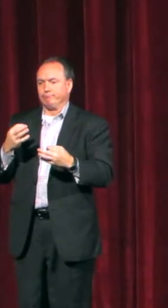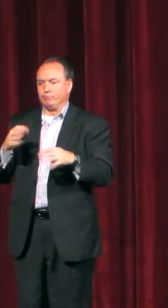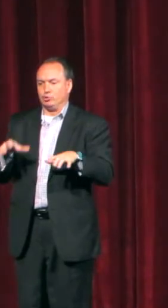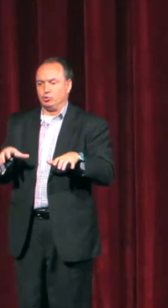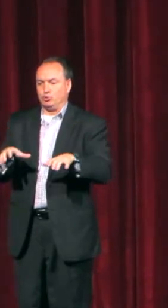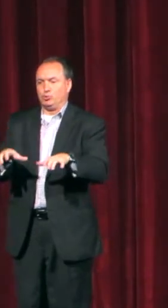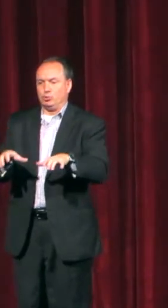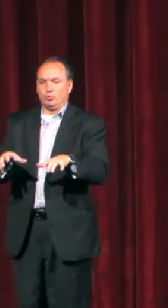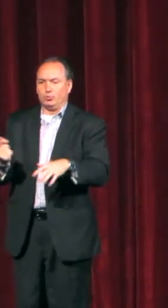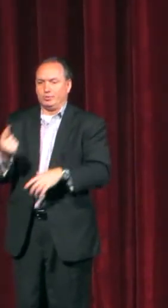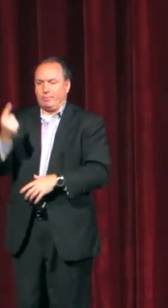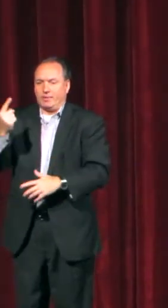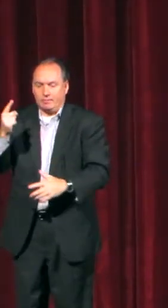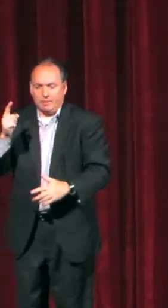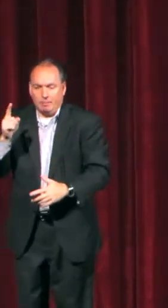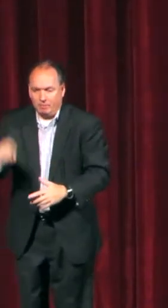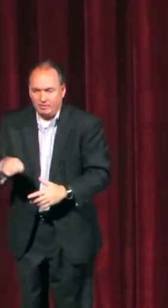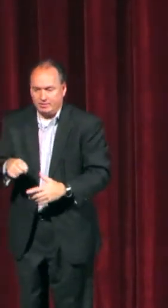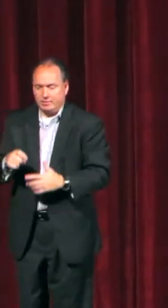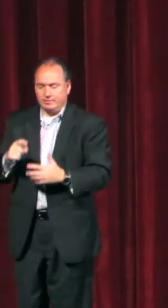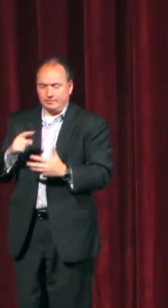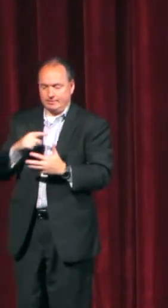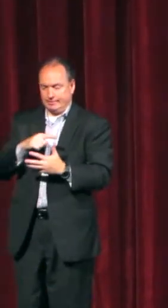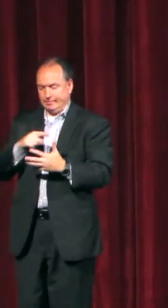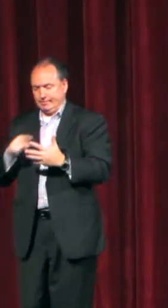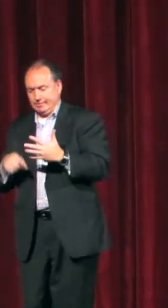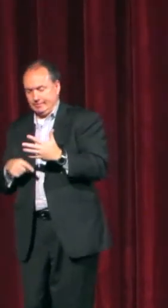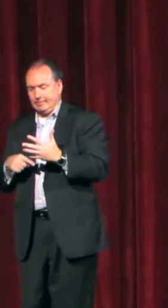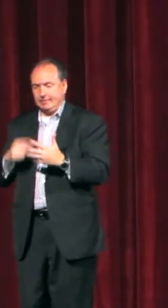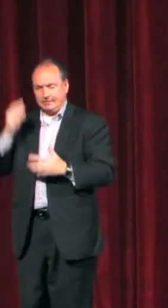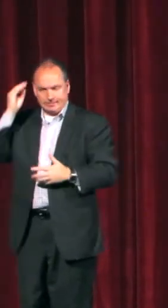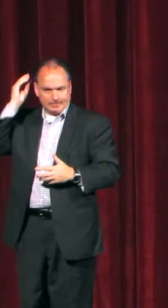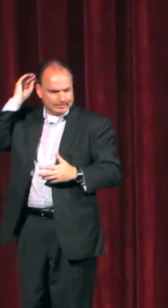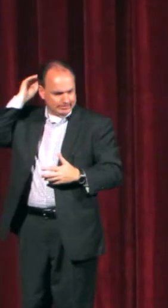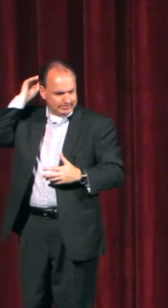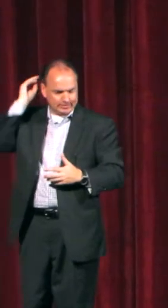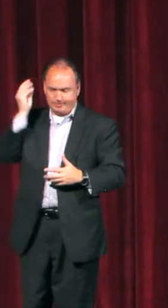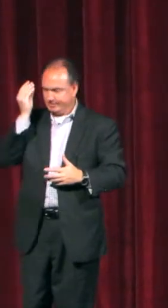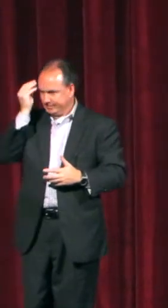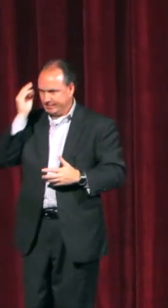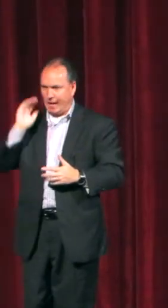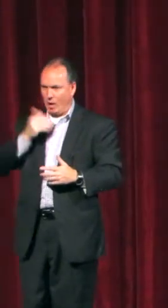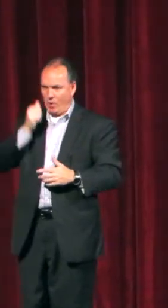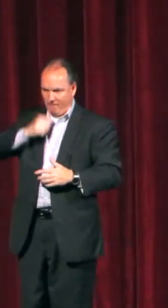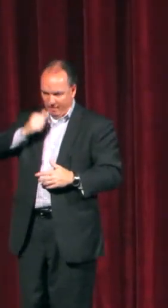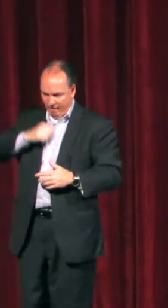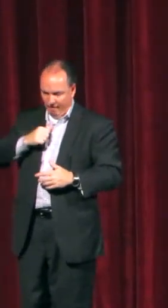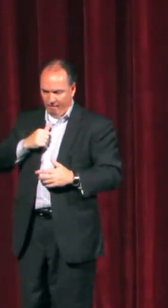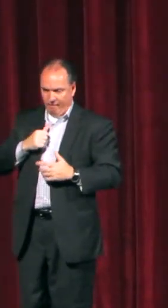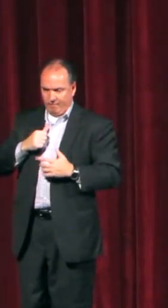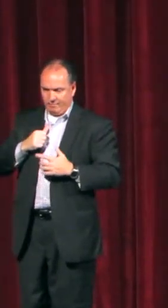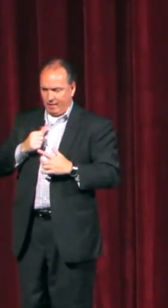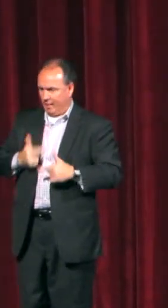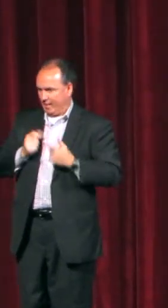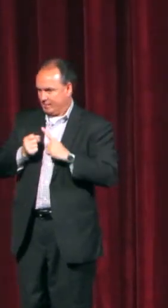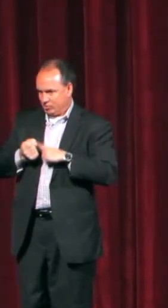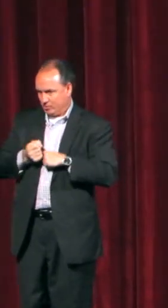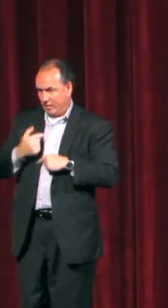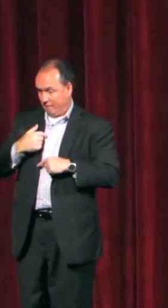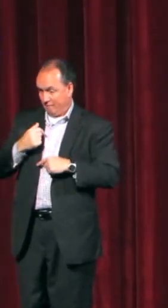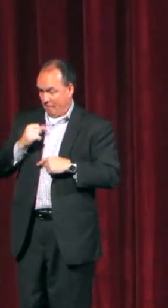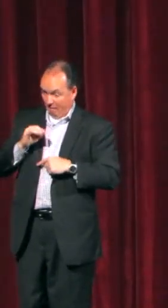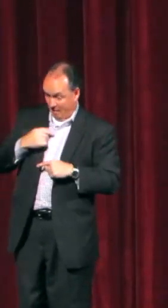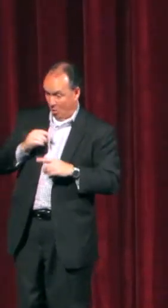something, they have to do a few things. And that could come from our day-to-day basis. If I'm going to go open a